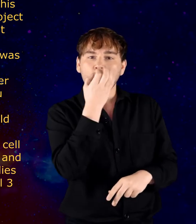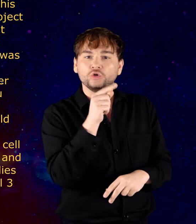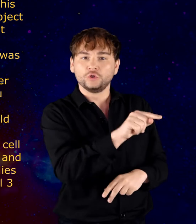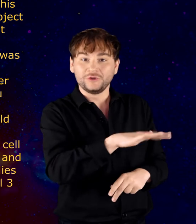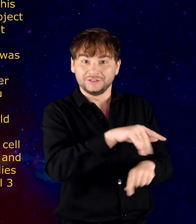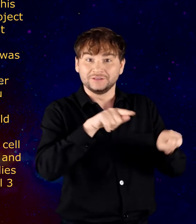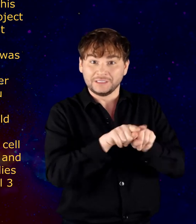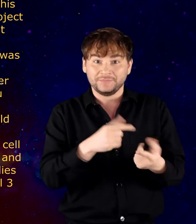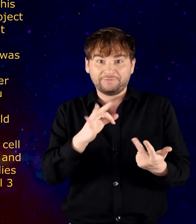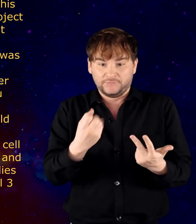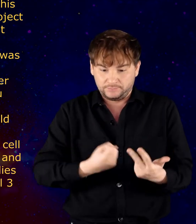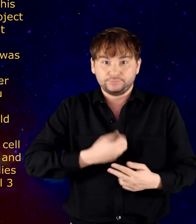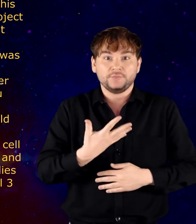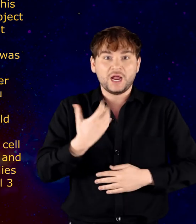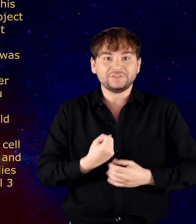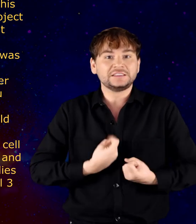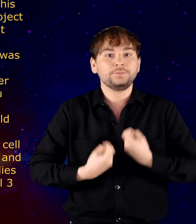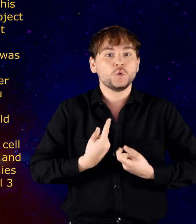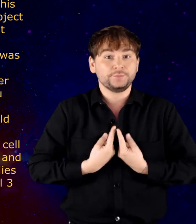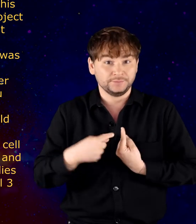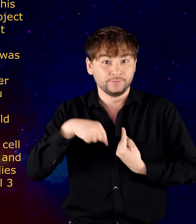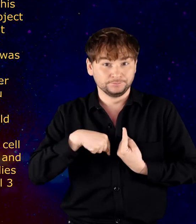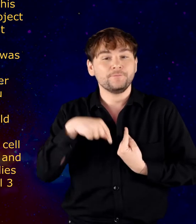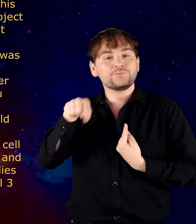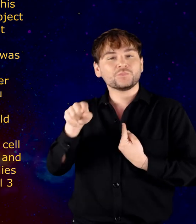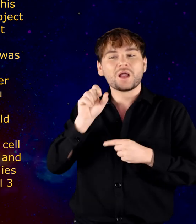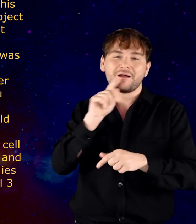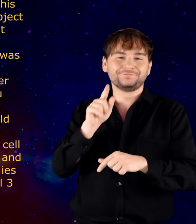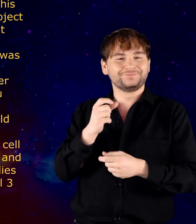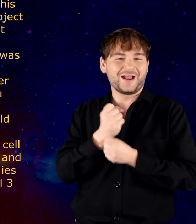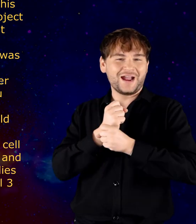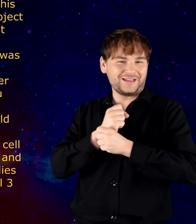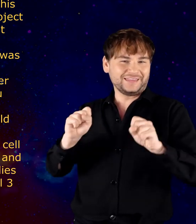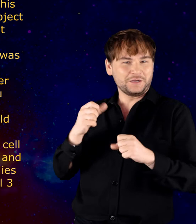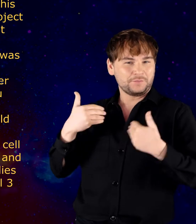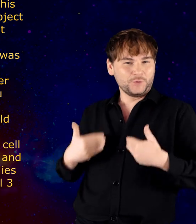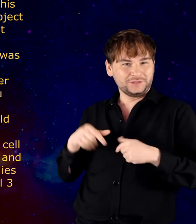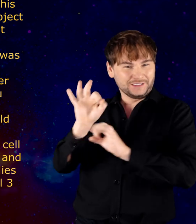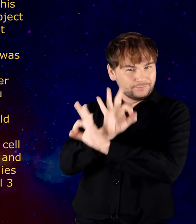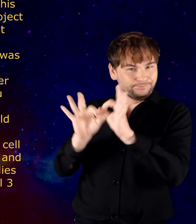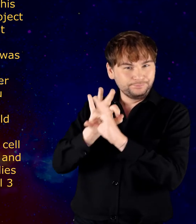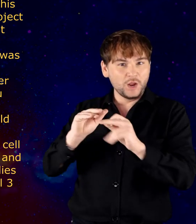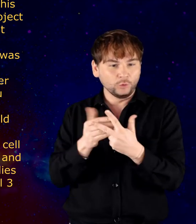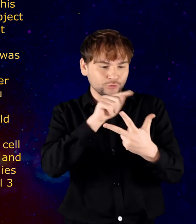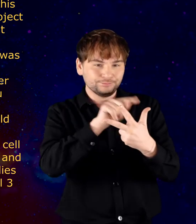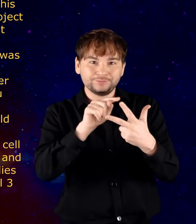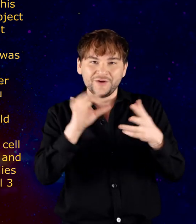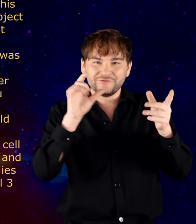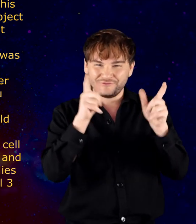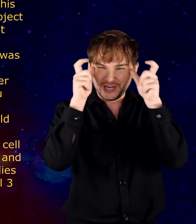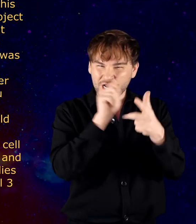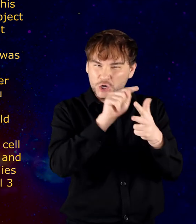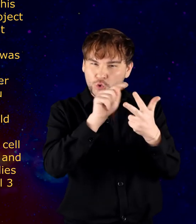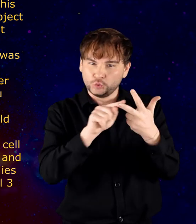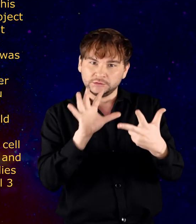symptoms. And we were after getting antibodies that would react with all three of